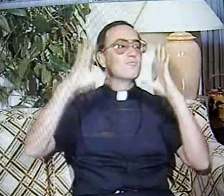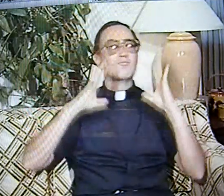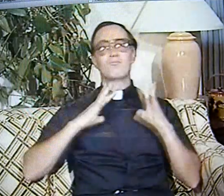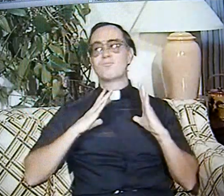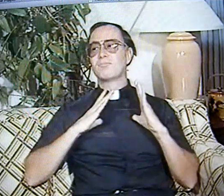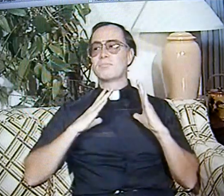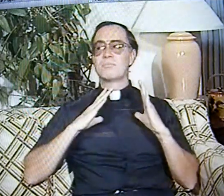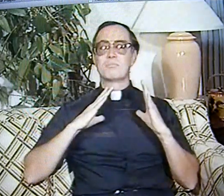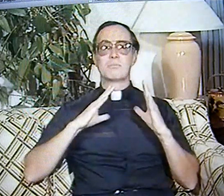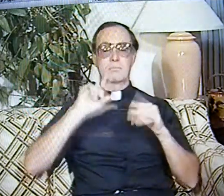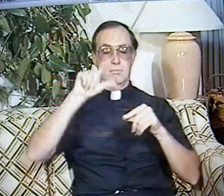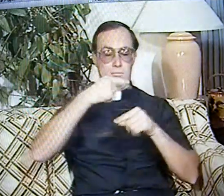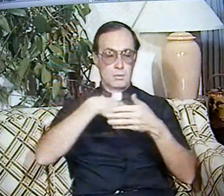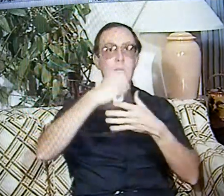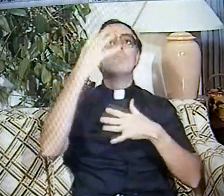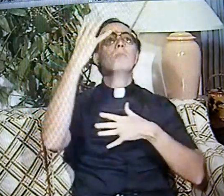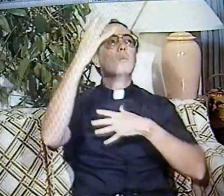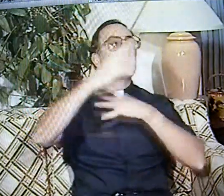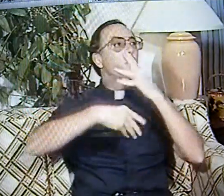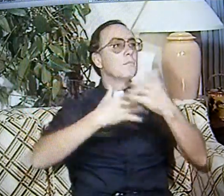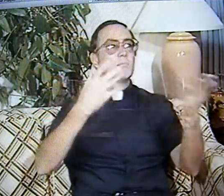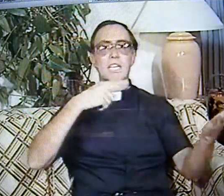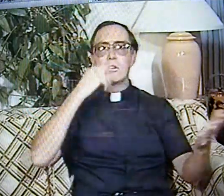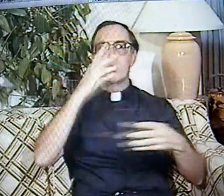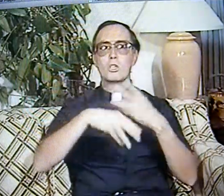I've grown up with a deaf family, deaf culture.